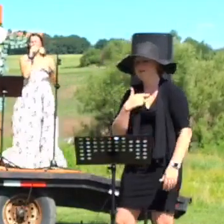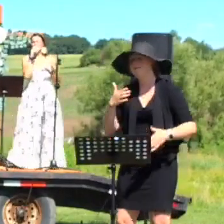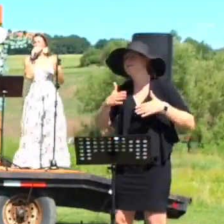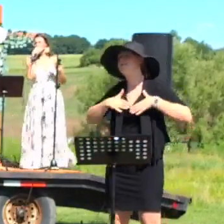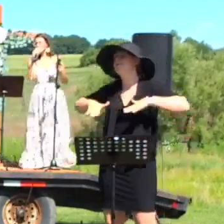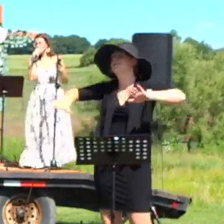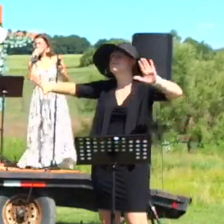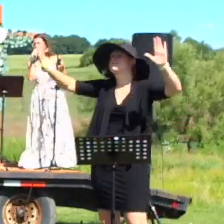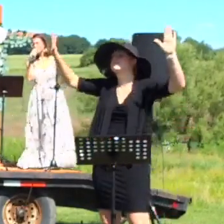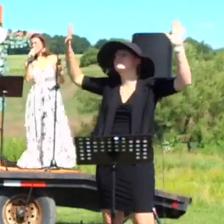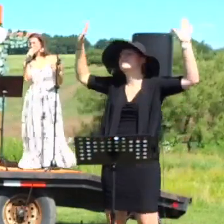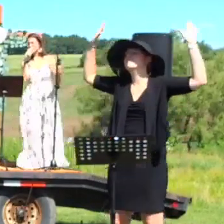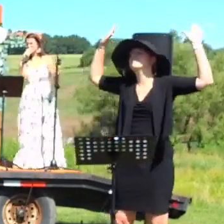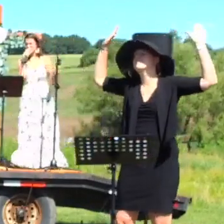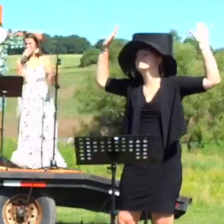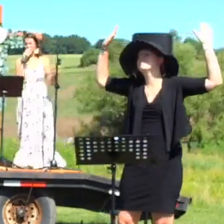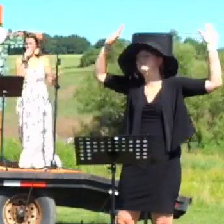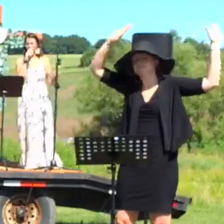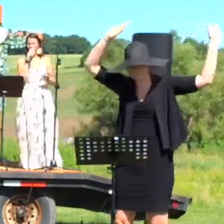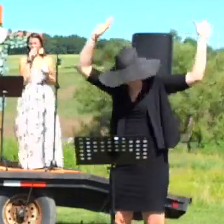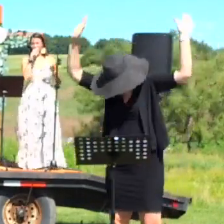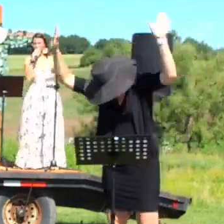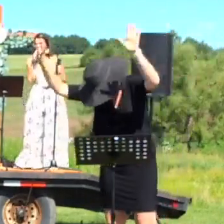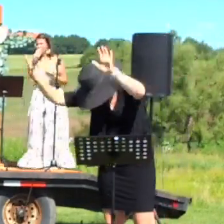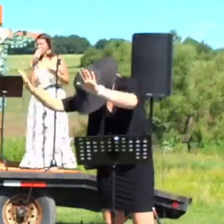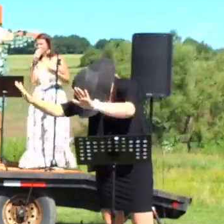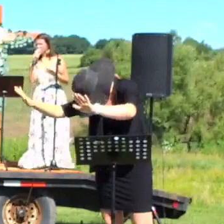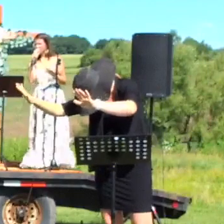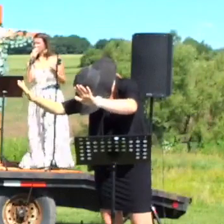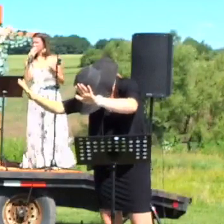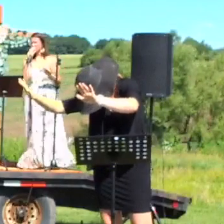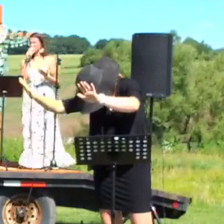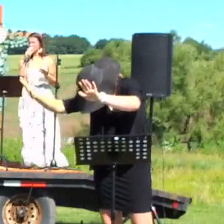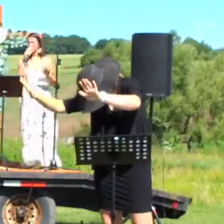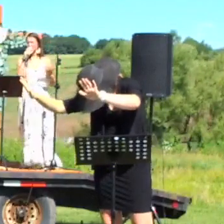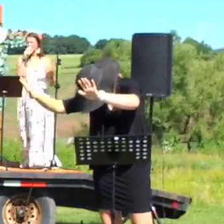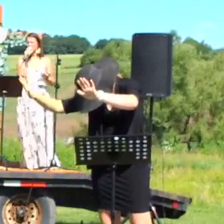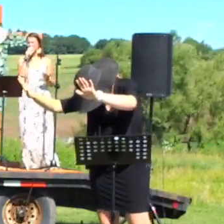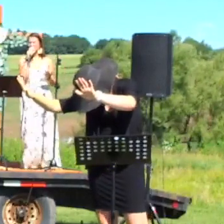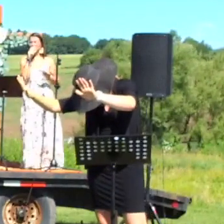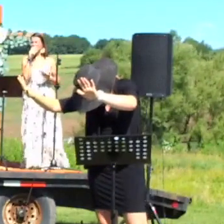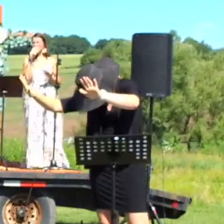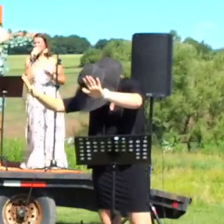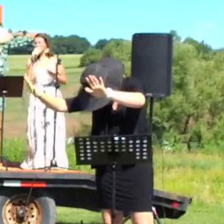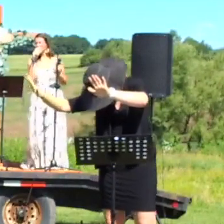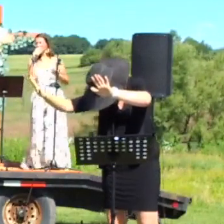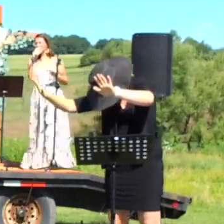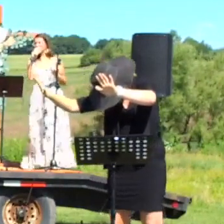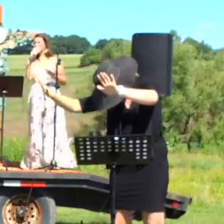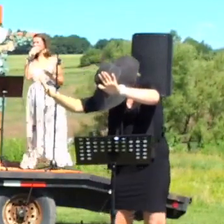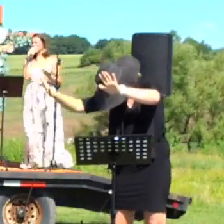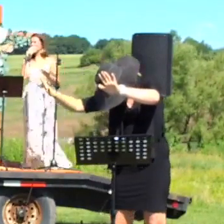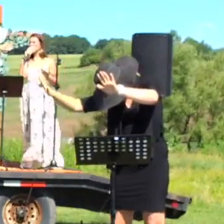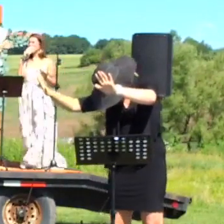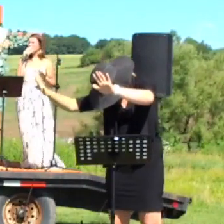And I will be yours, Lord. I will be yours for all my